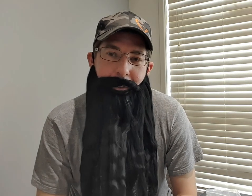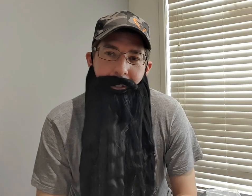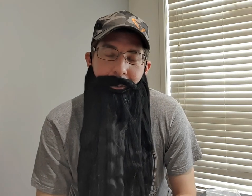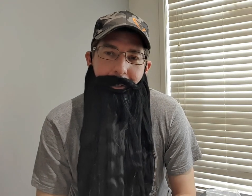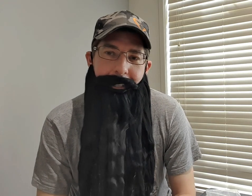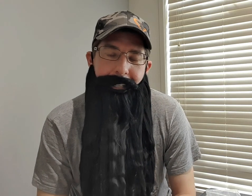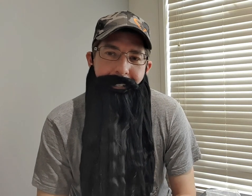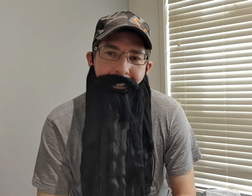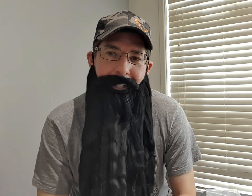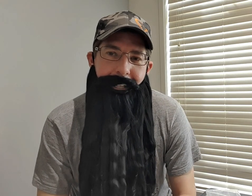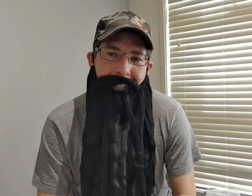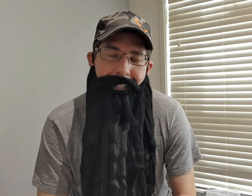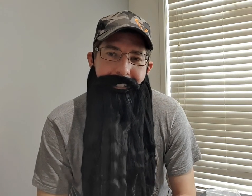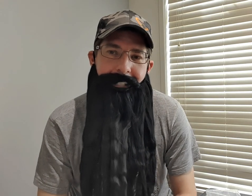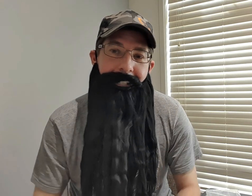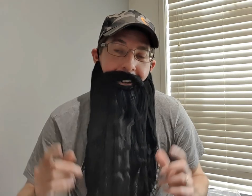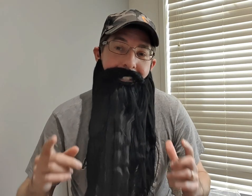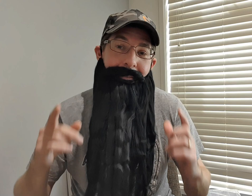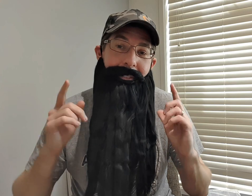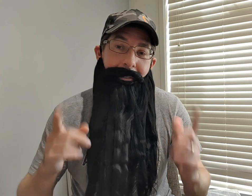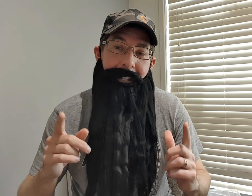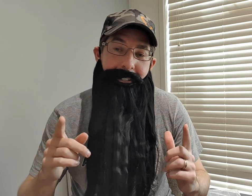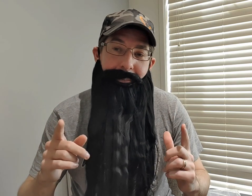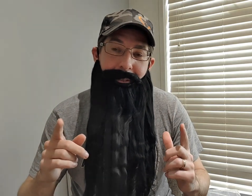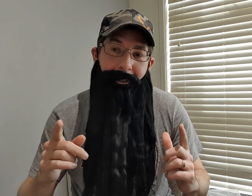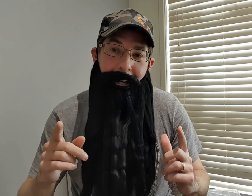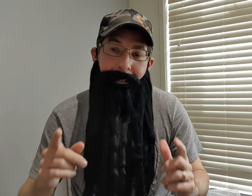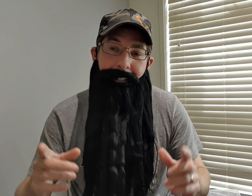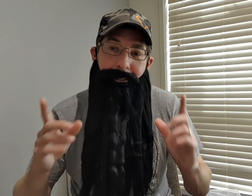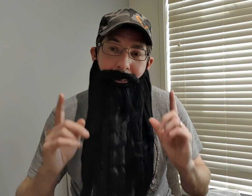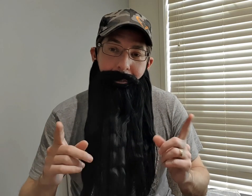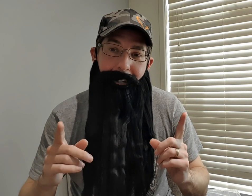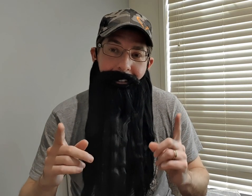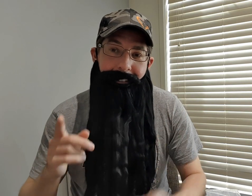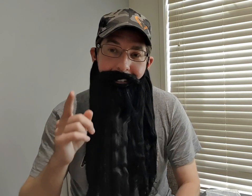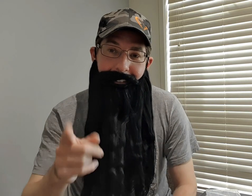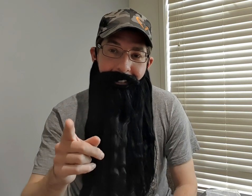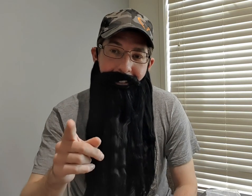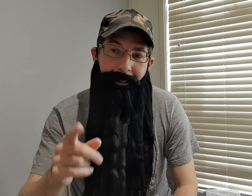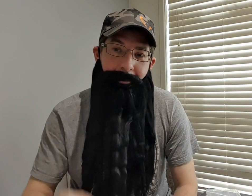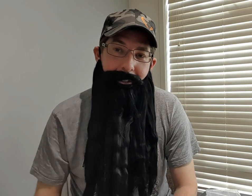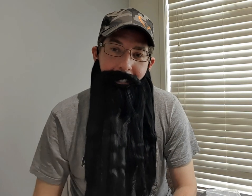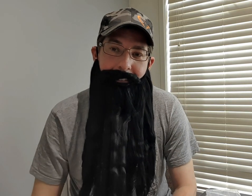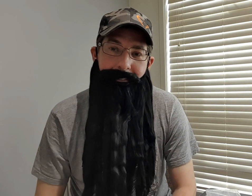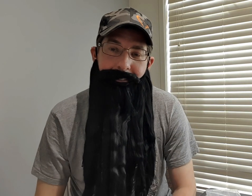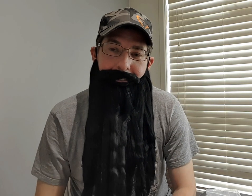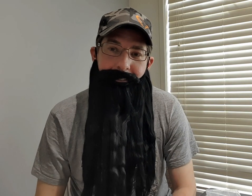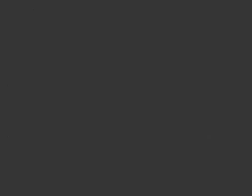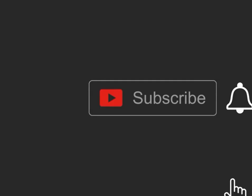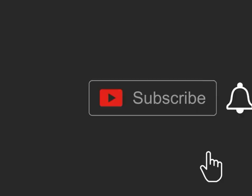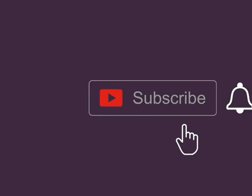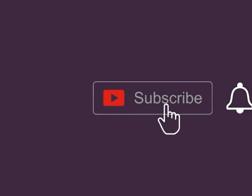catch a fish within the last 78 days. Guys, don't forget to subscribe. Should be fun. Let's get fishing.